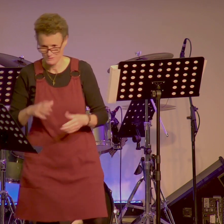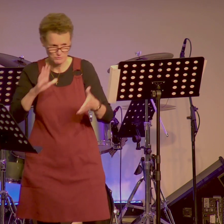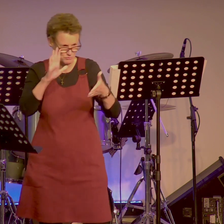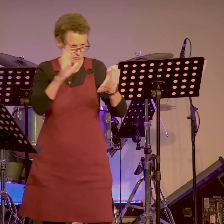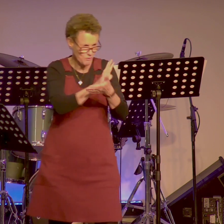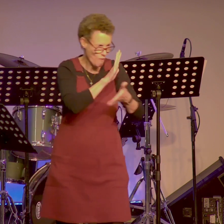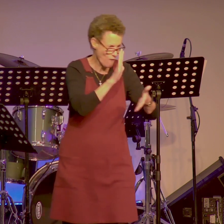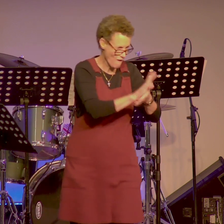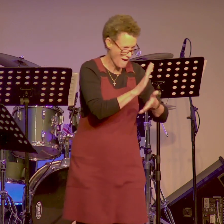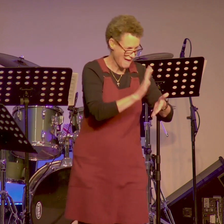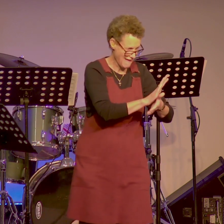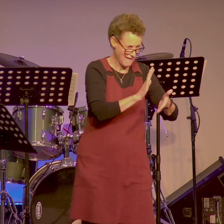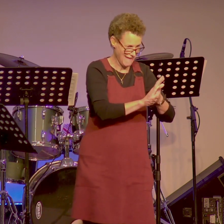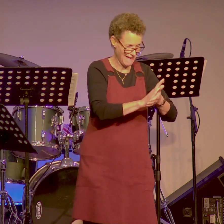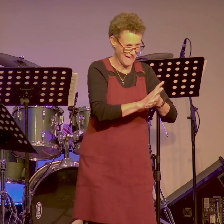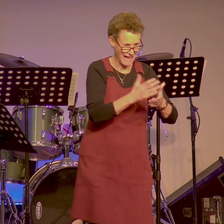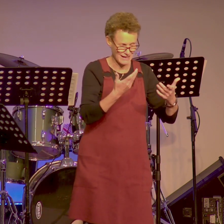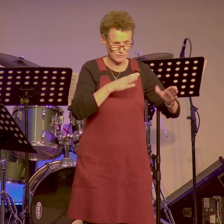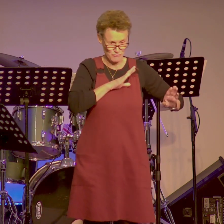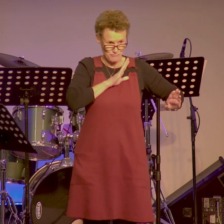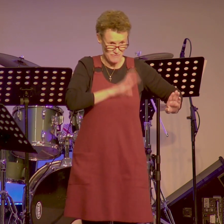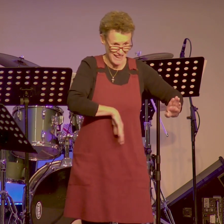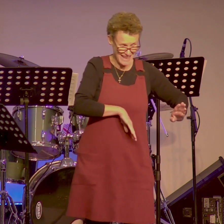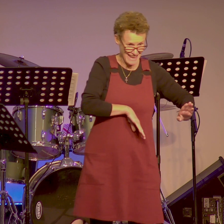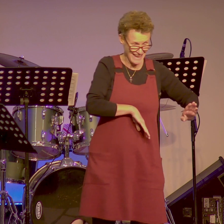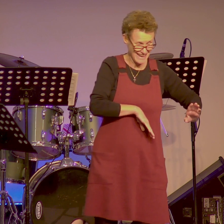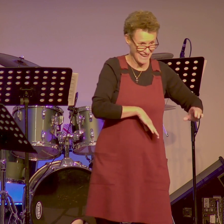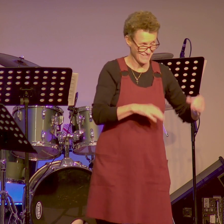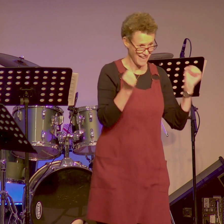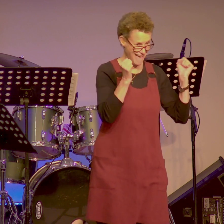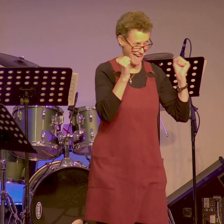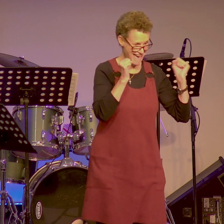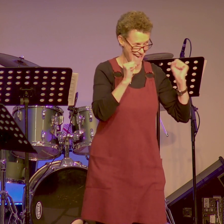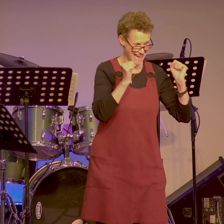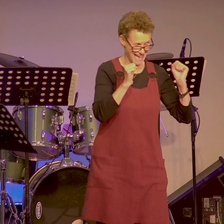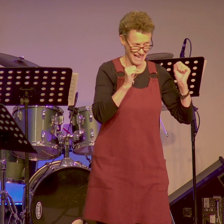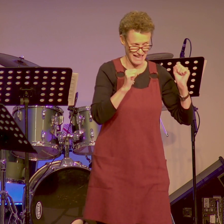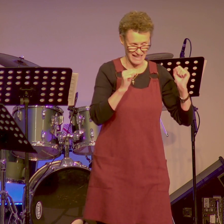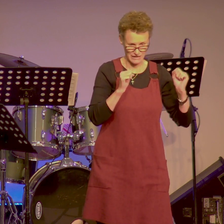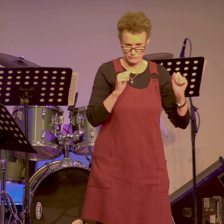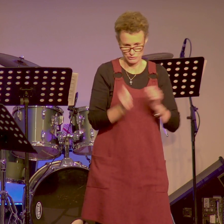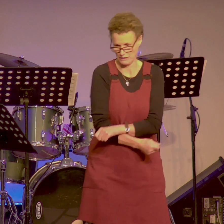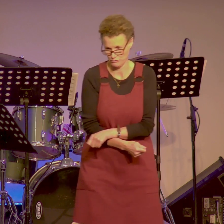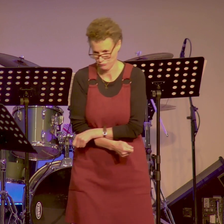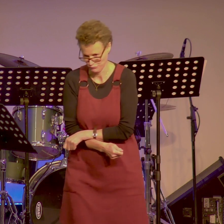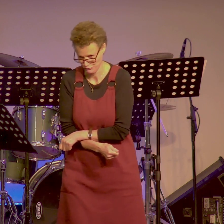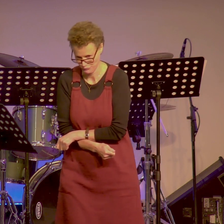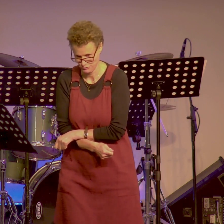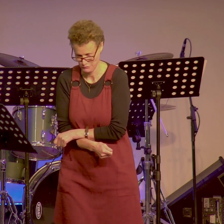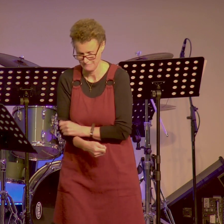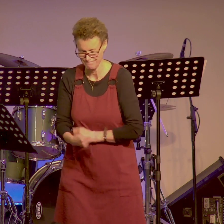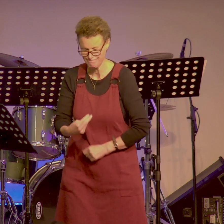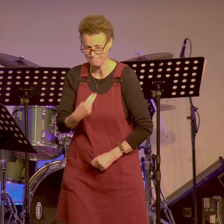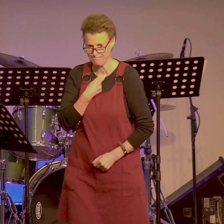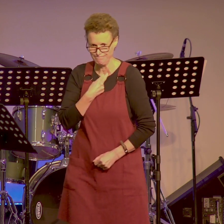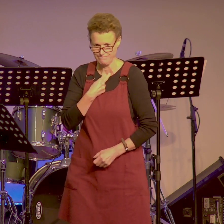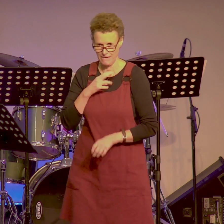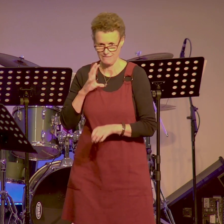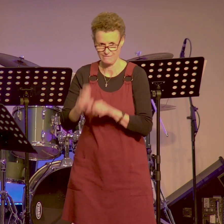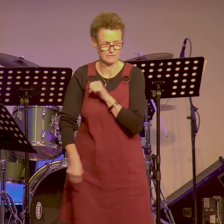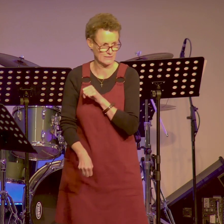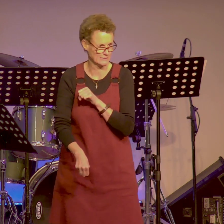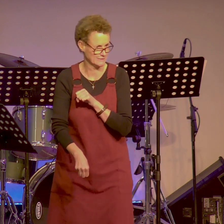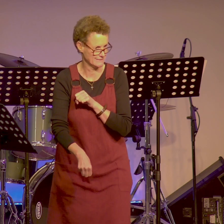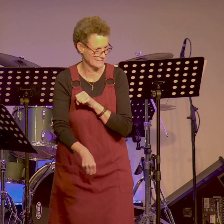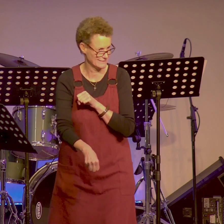disgusting. There's joy and relief at finding this water changed